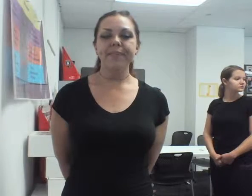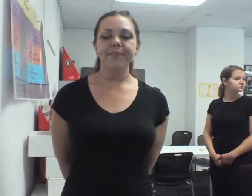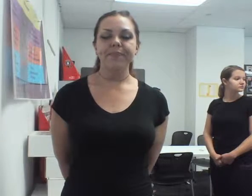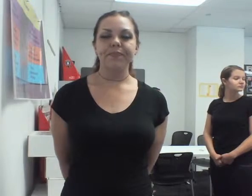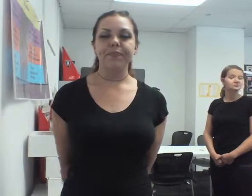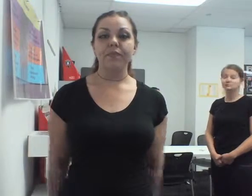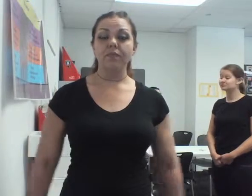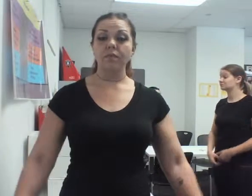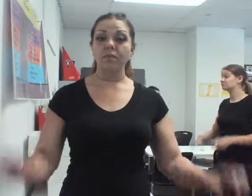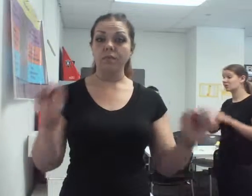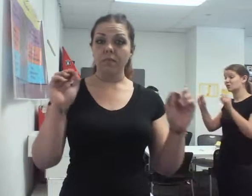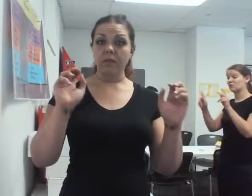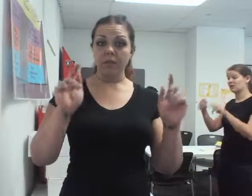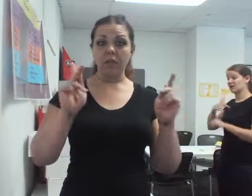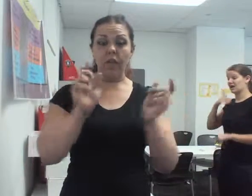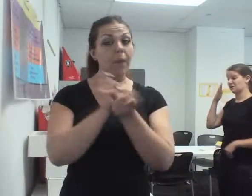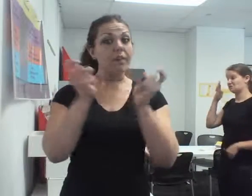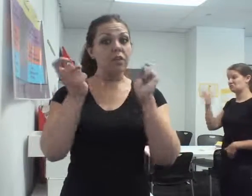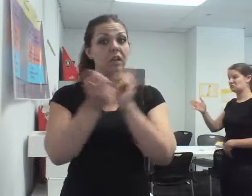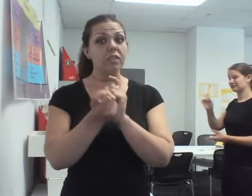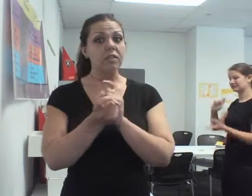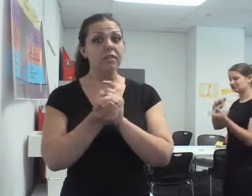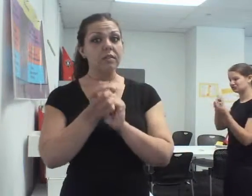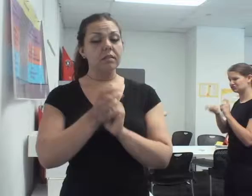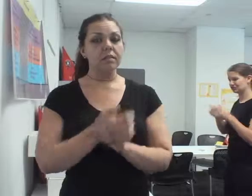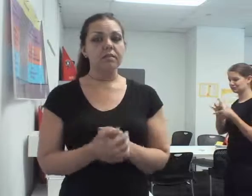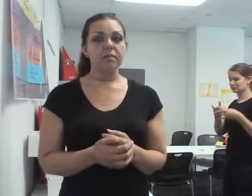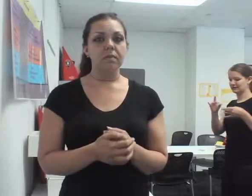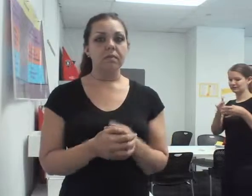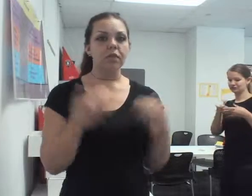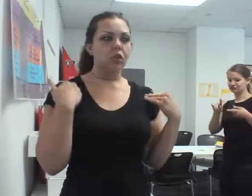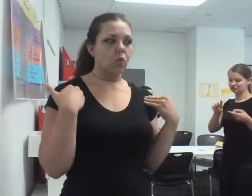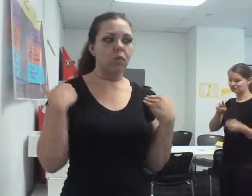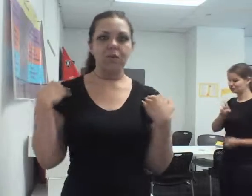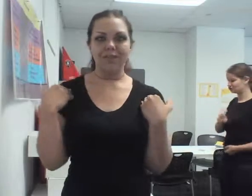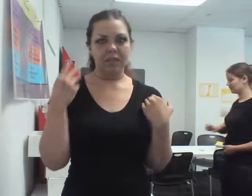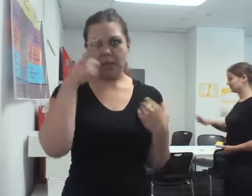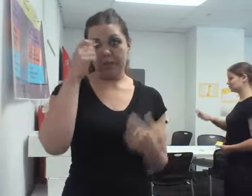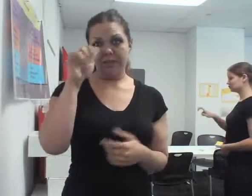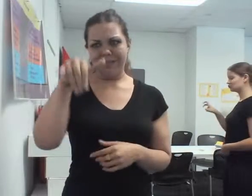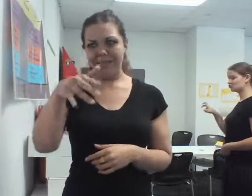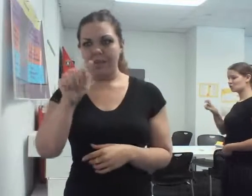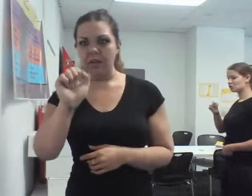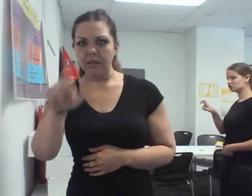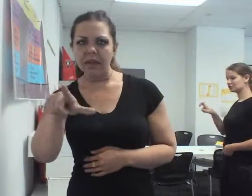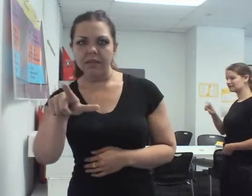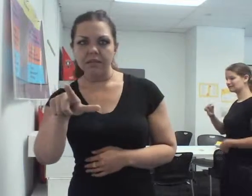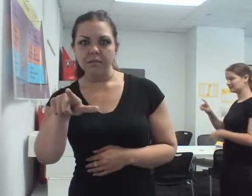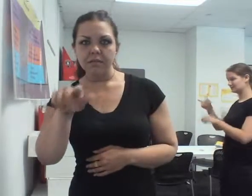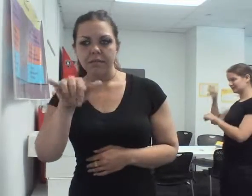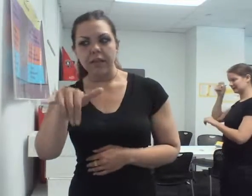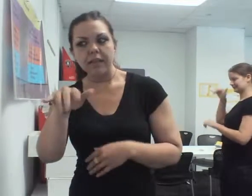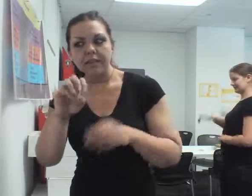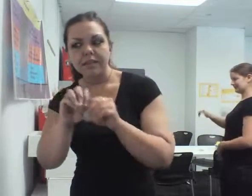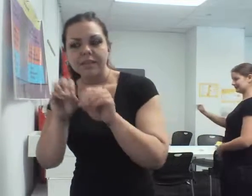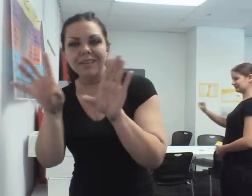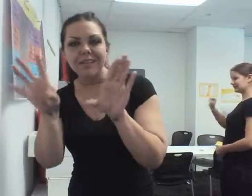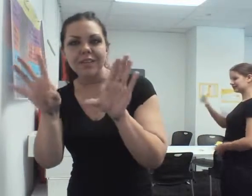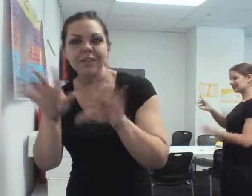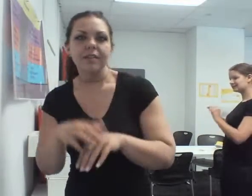I'm going to change it into role shifting, because that's ASL. That makes it clear. So you may not